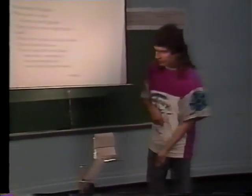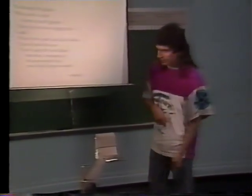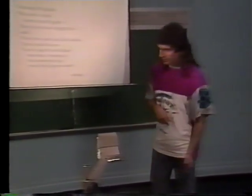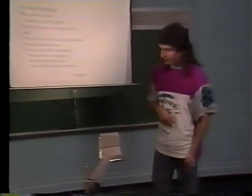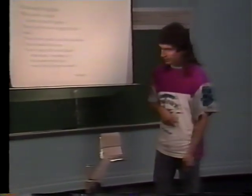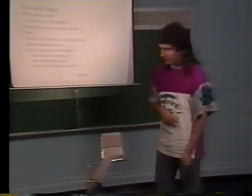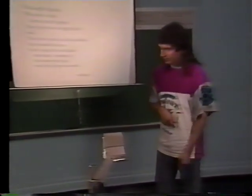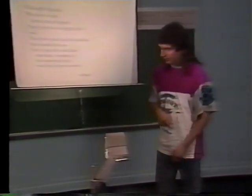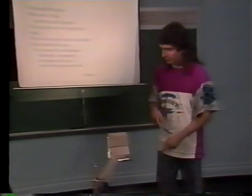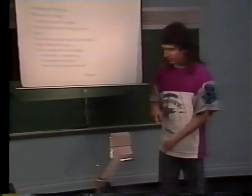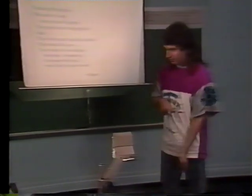Boom!